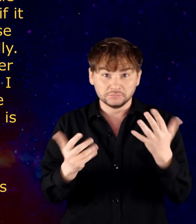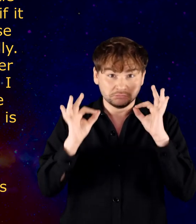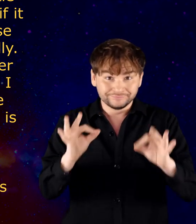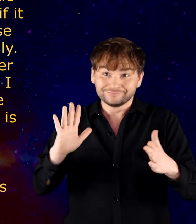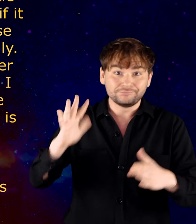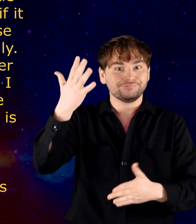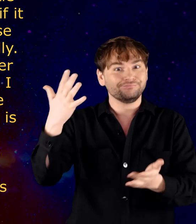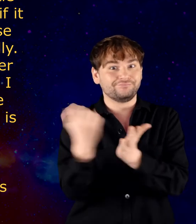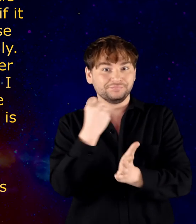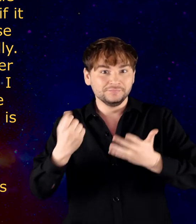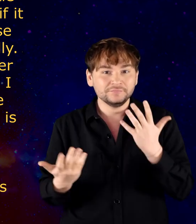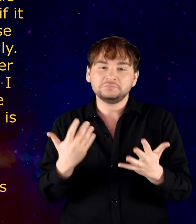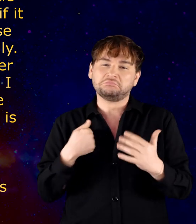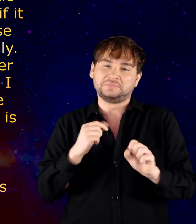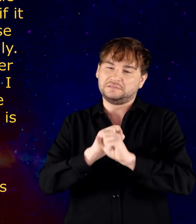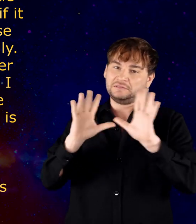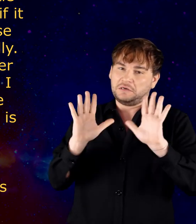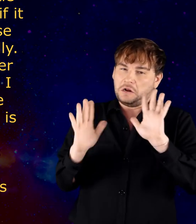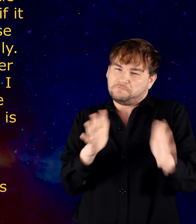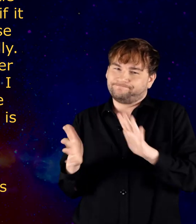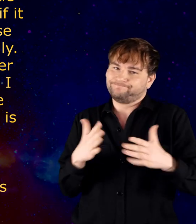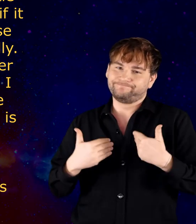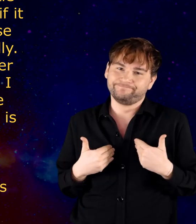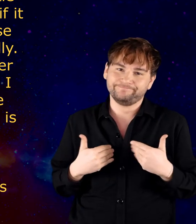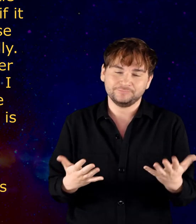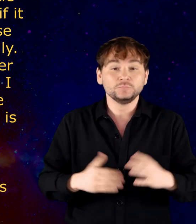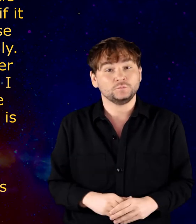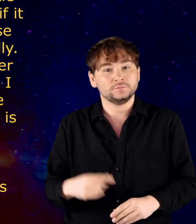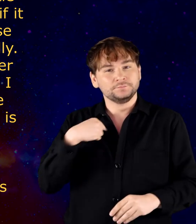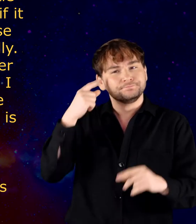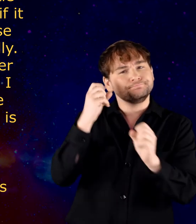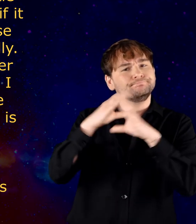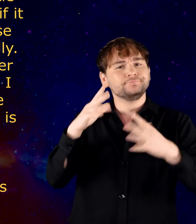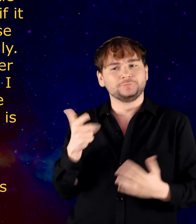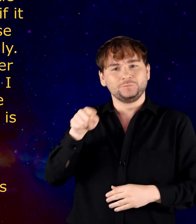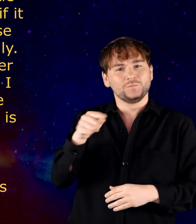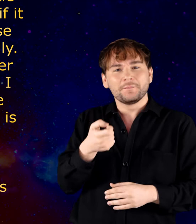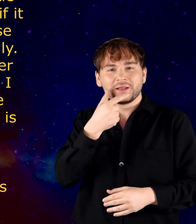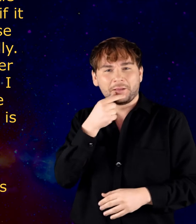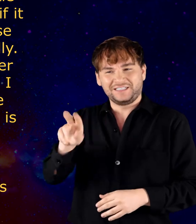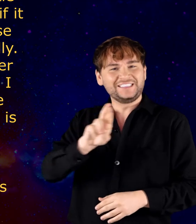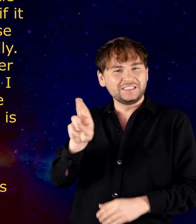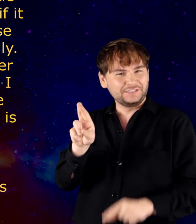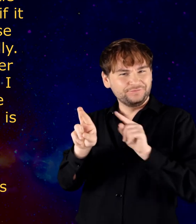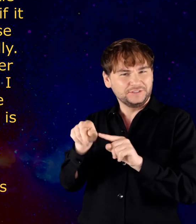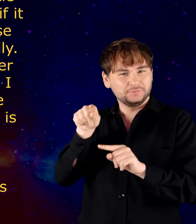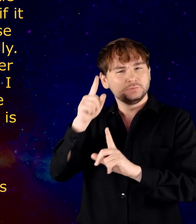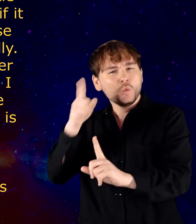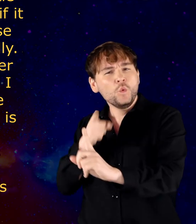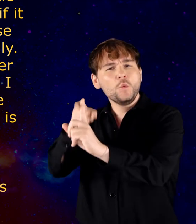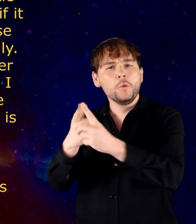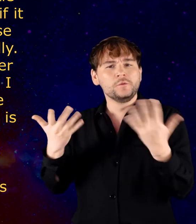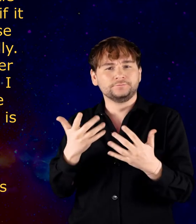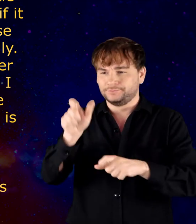Whether it really is a remarkable success, I'm not particularly sure. It should be remembered, of